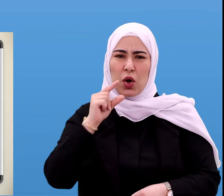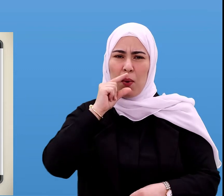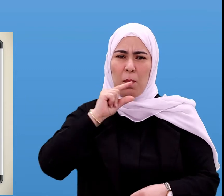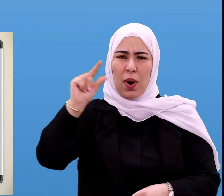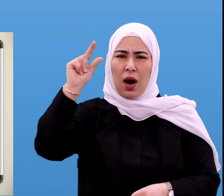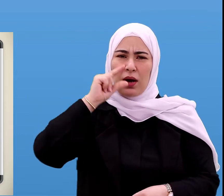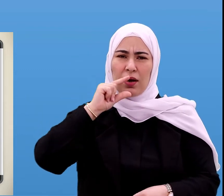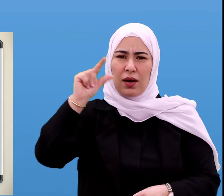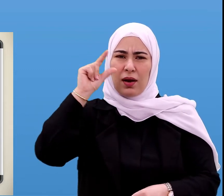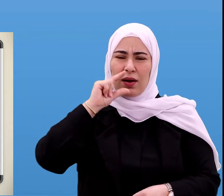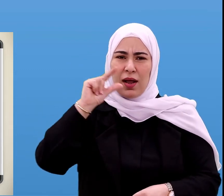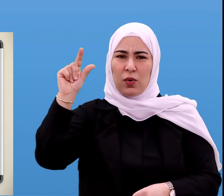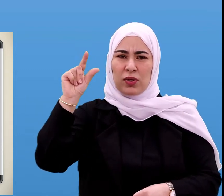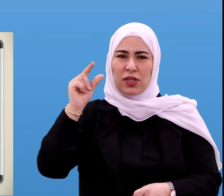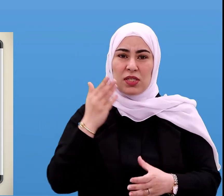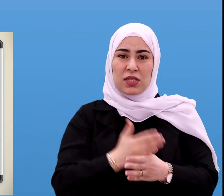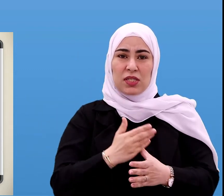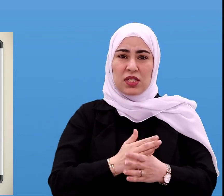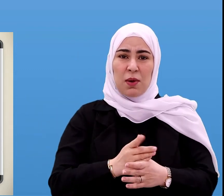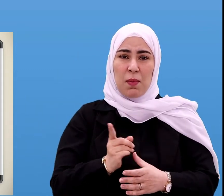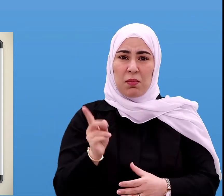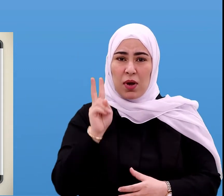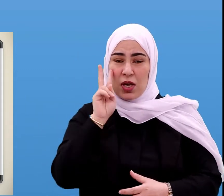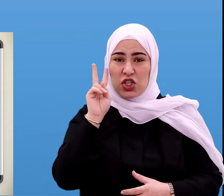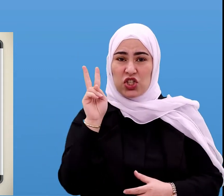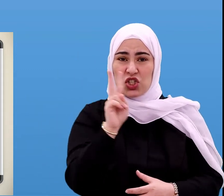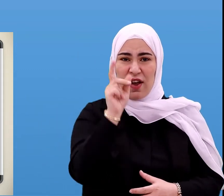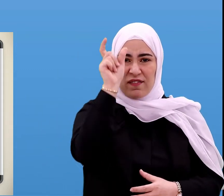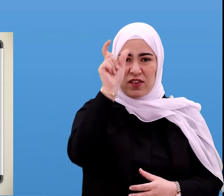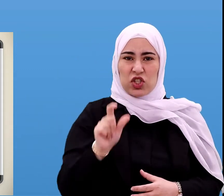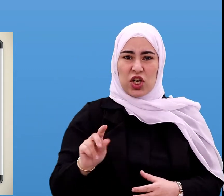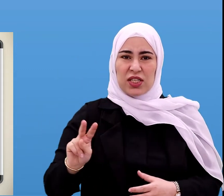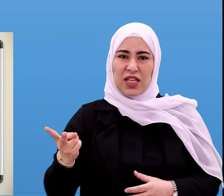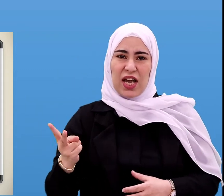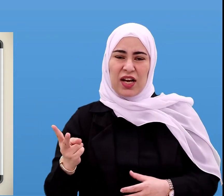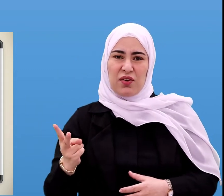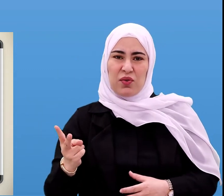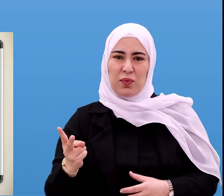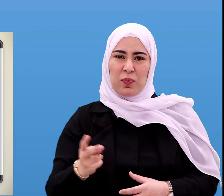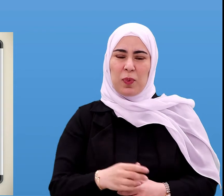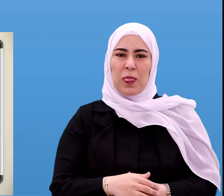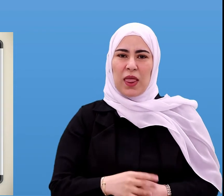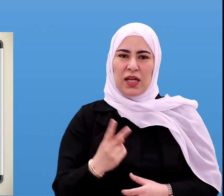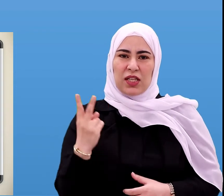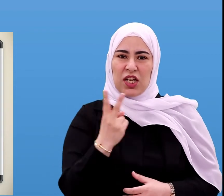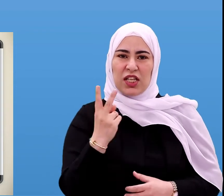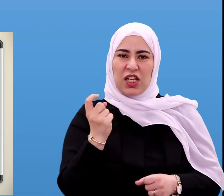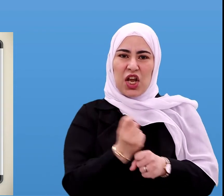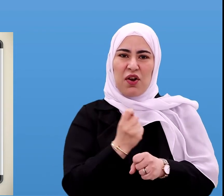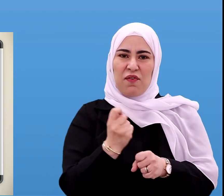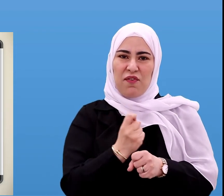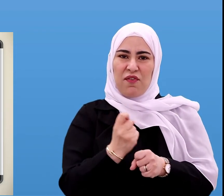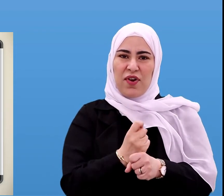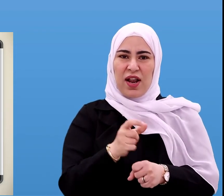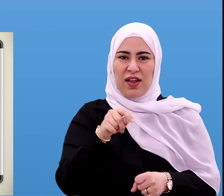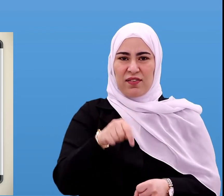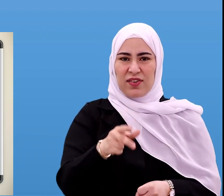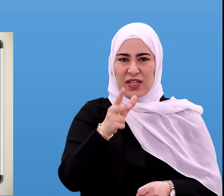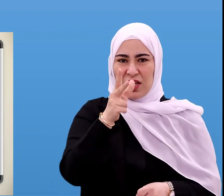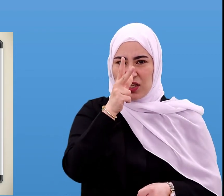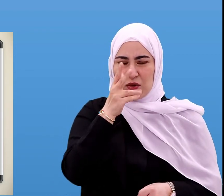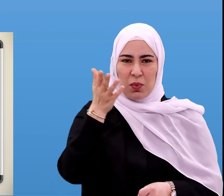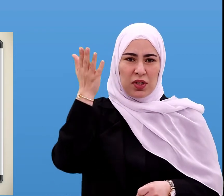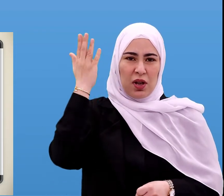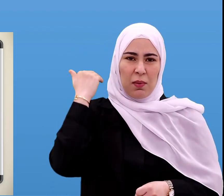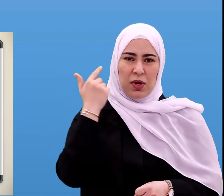it saw a stranger. So here, saw and barked are both in the past.